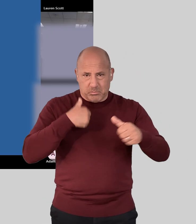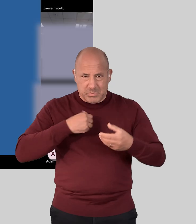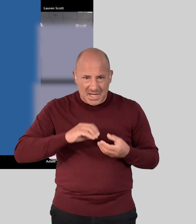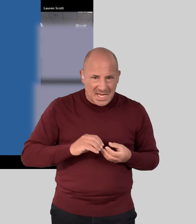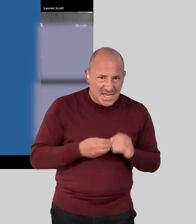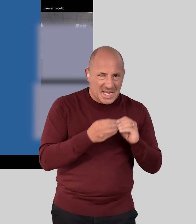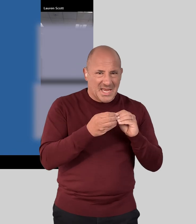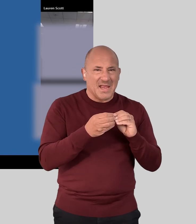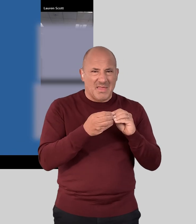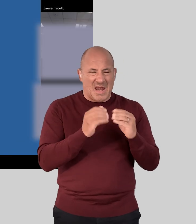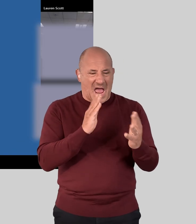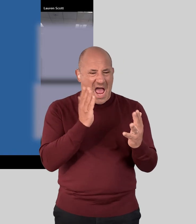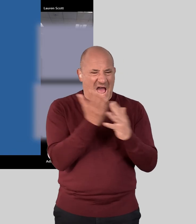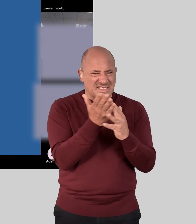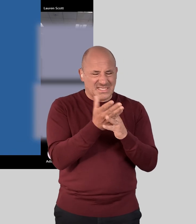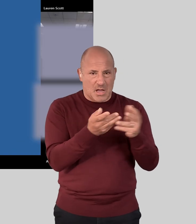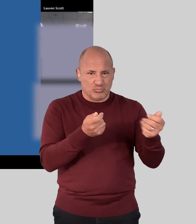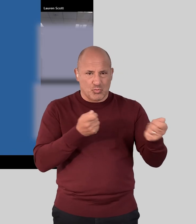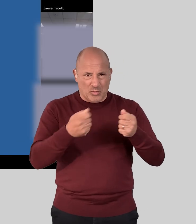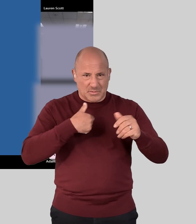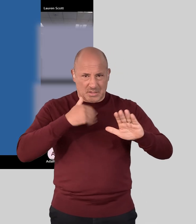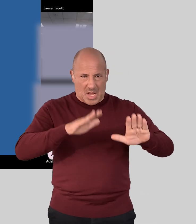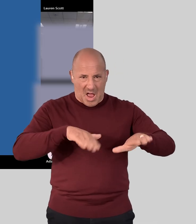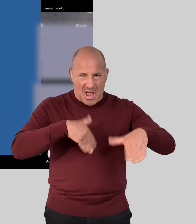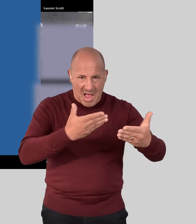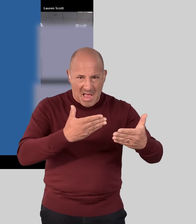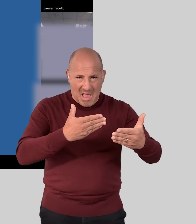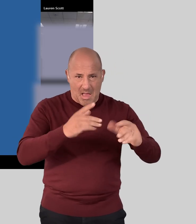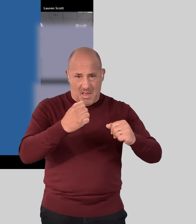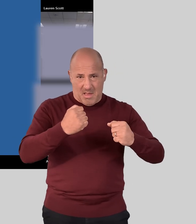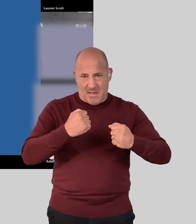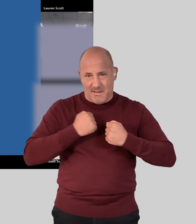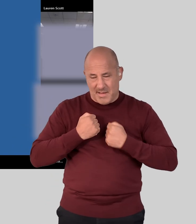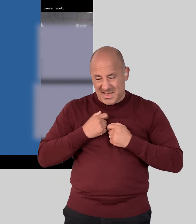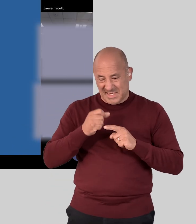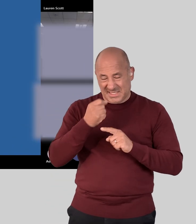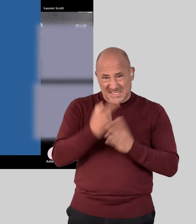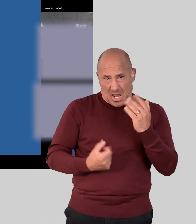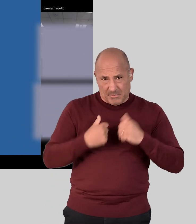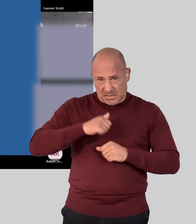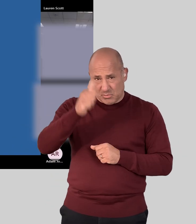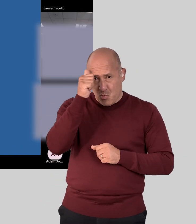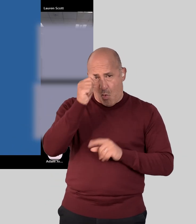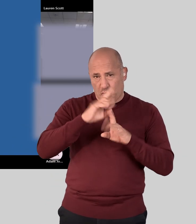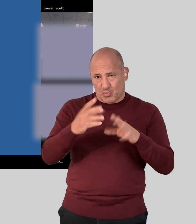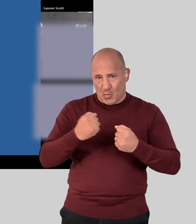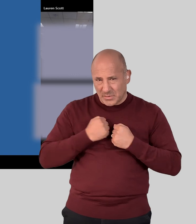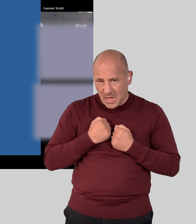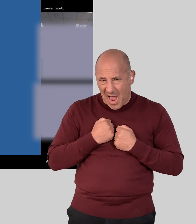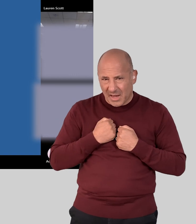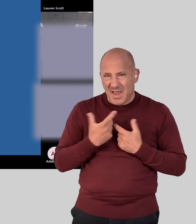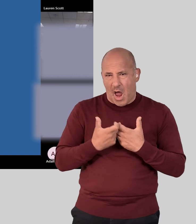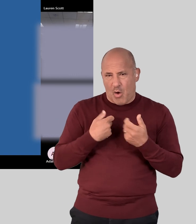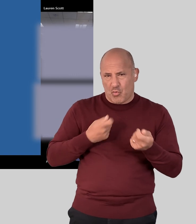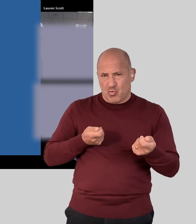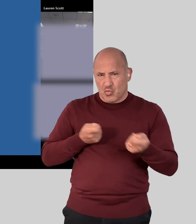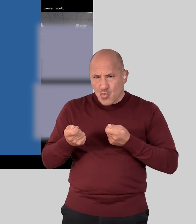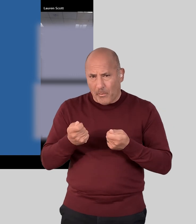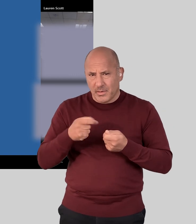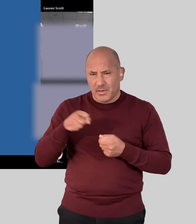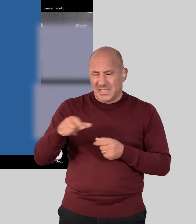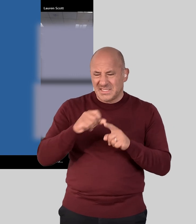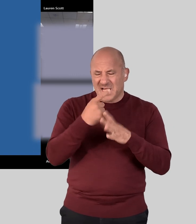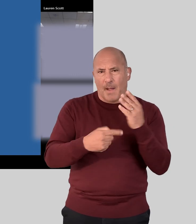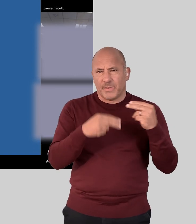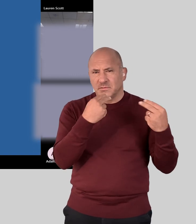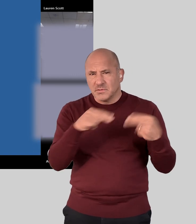own company and delivering access coordination and understanding my lived experience as a disabled person and the resilience and creativity